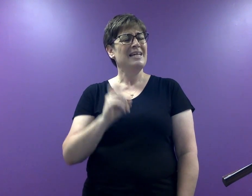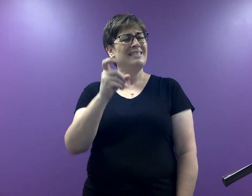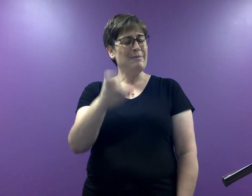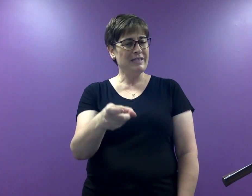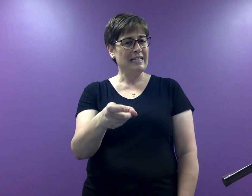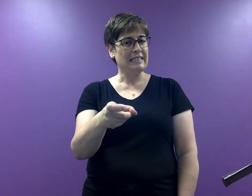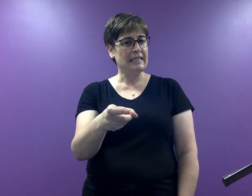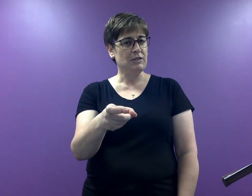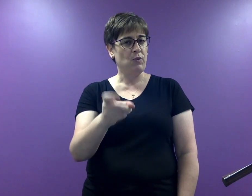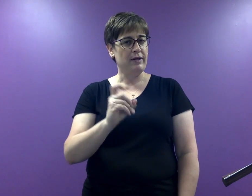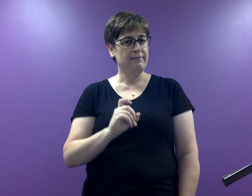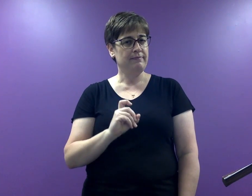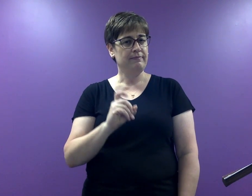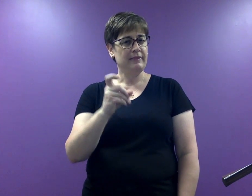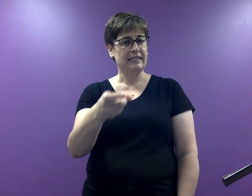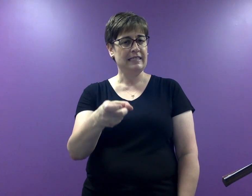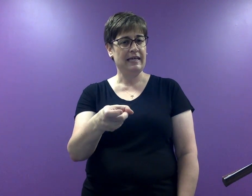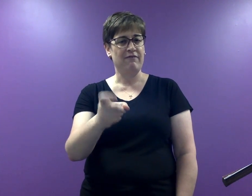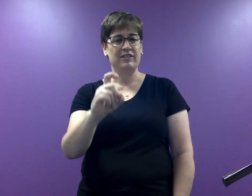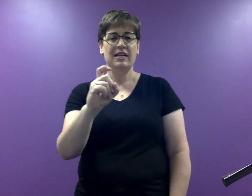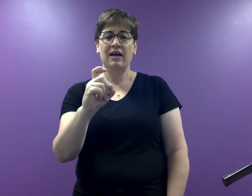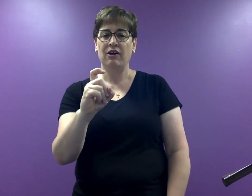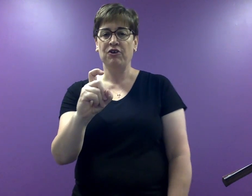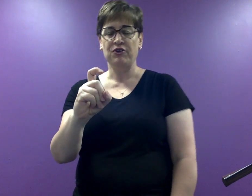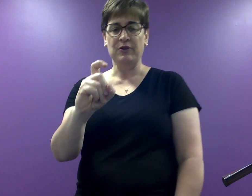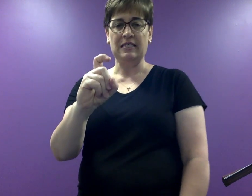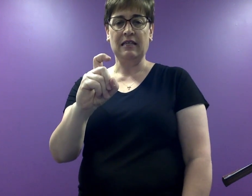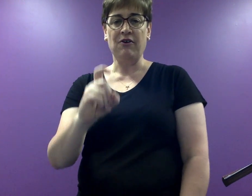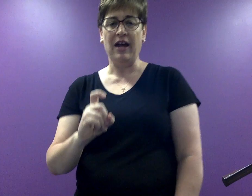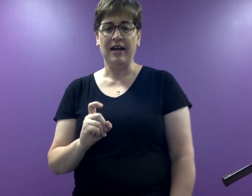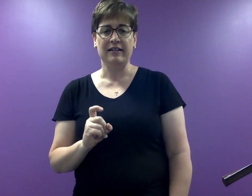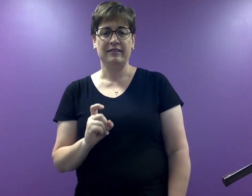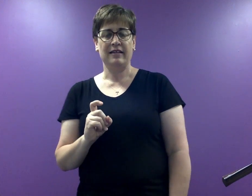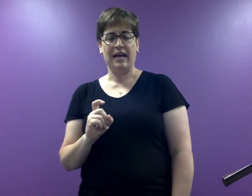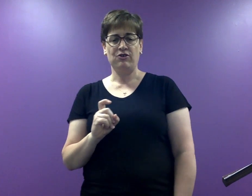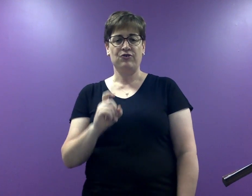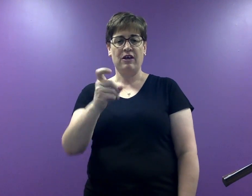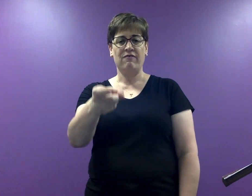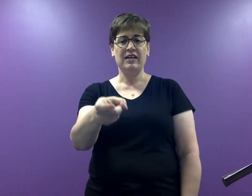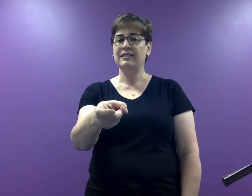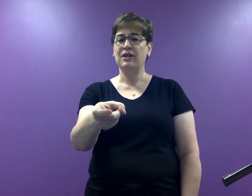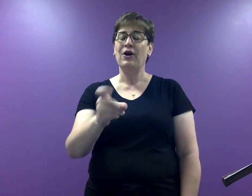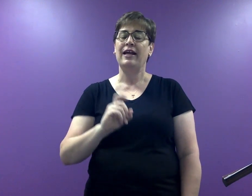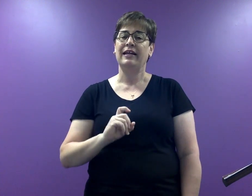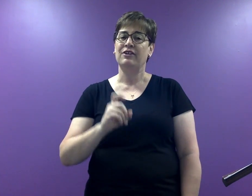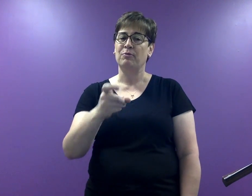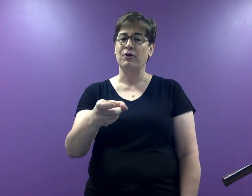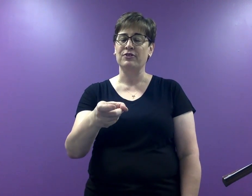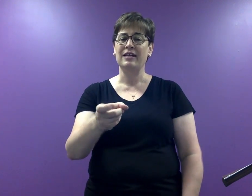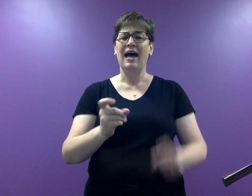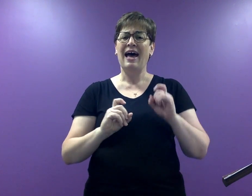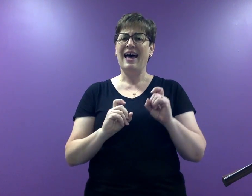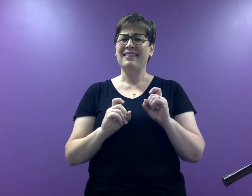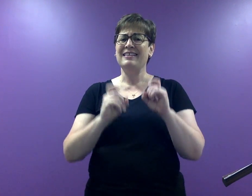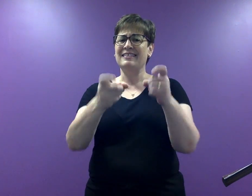Seems like it's this one. That's gift. And all you're doing is the letter X at yourself. And it's like you're handing it to the person. I think this is